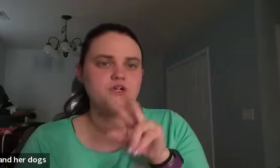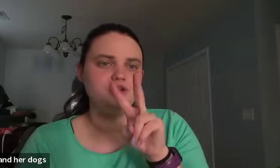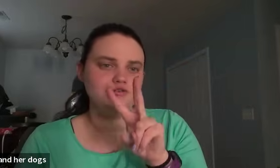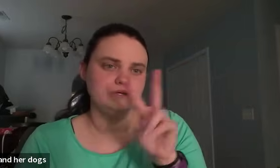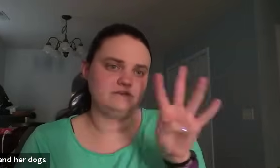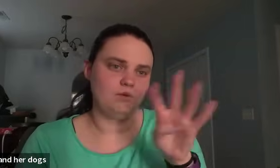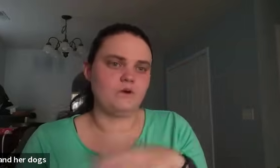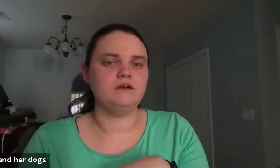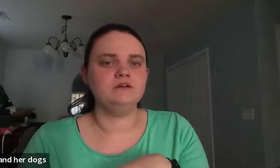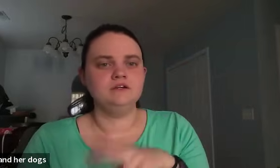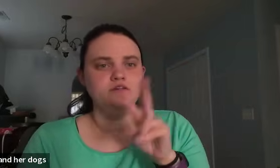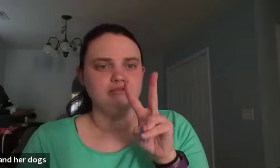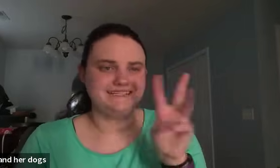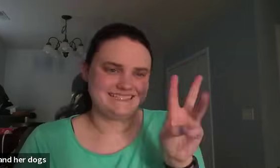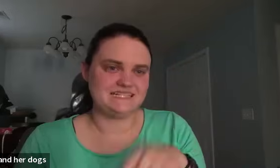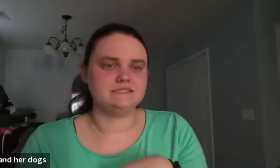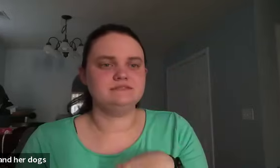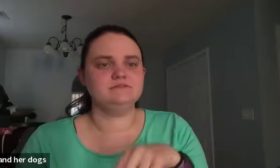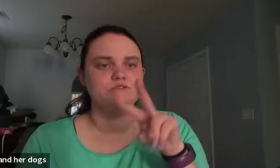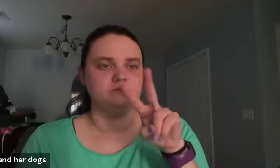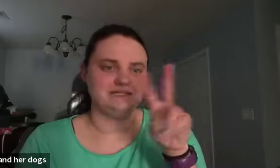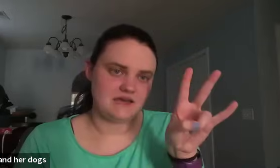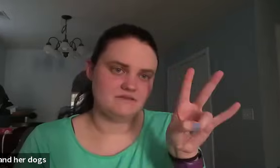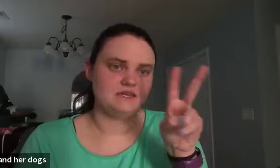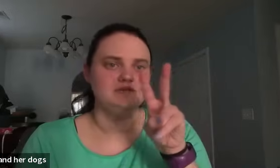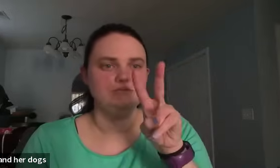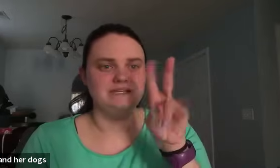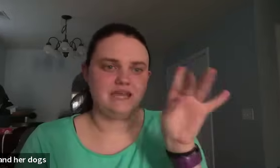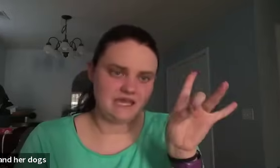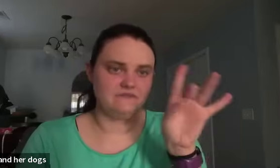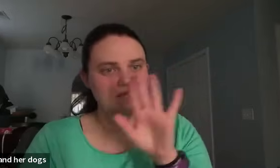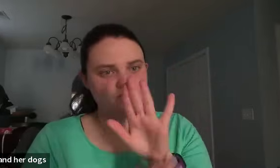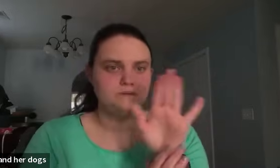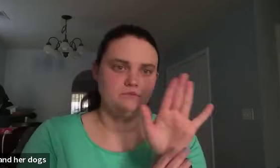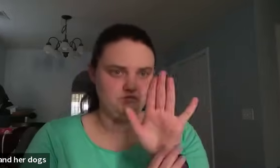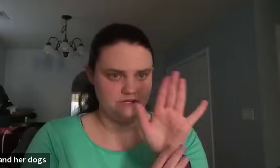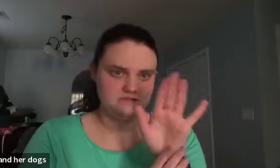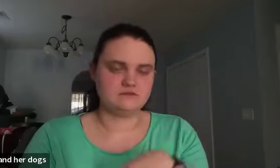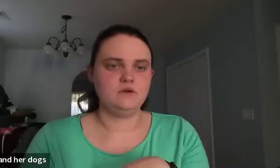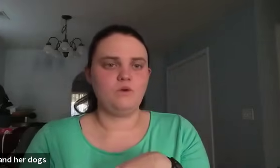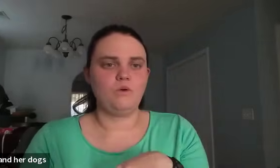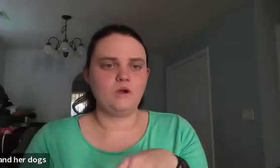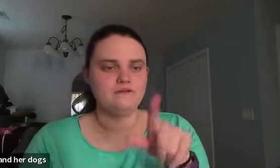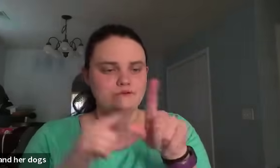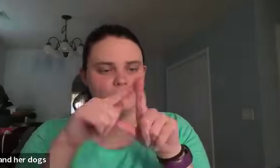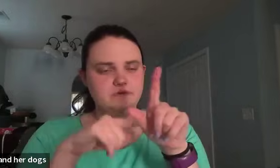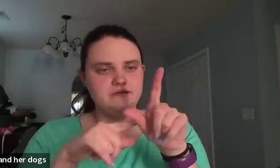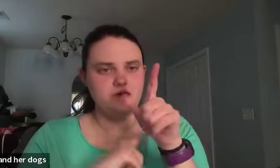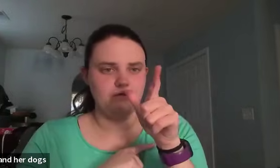where you go 24, 26, 27, 28, that sort of movement. Or with that random L